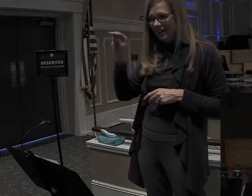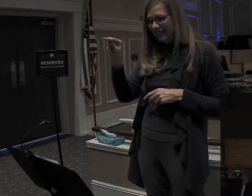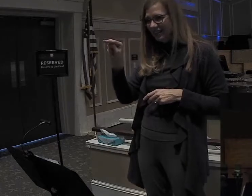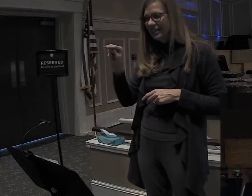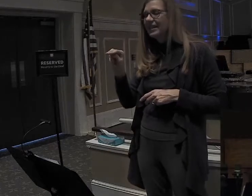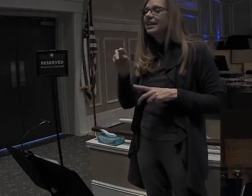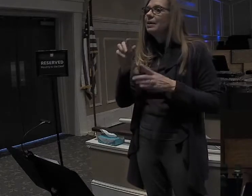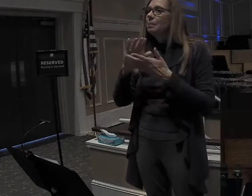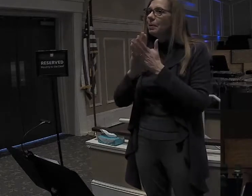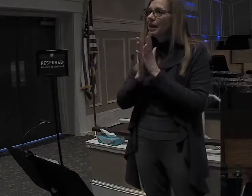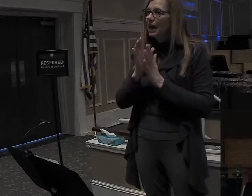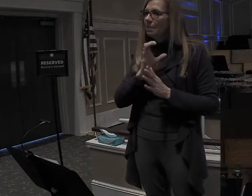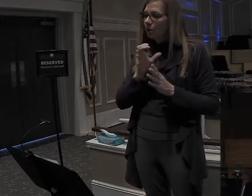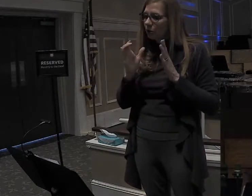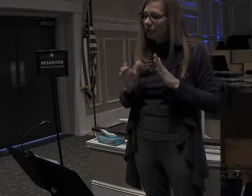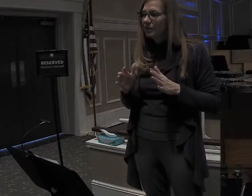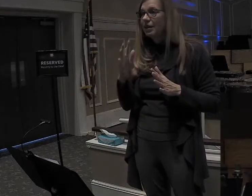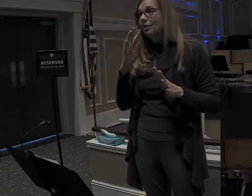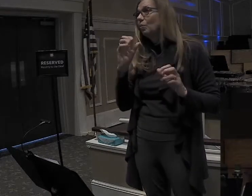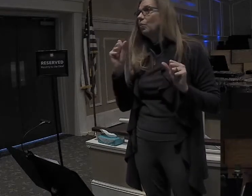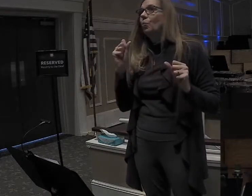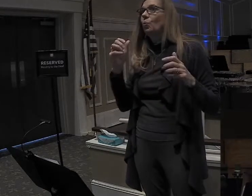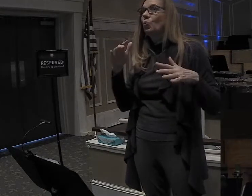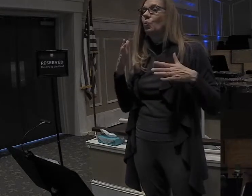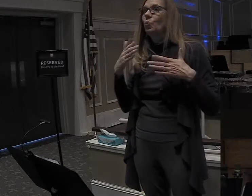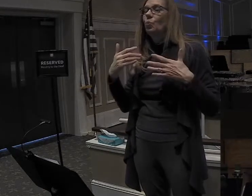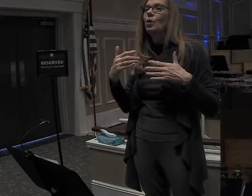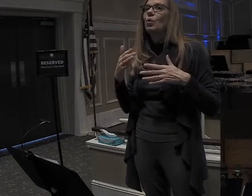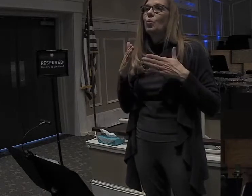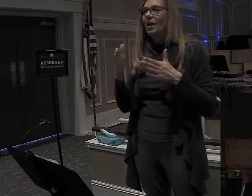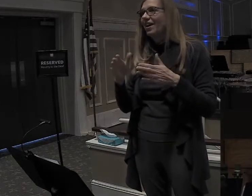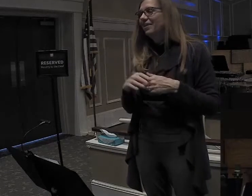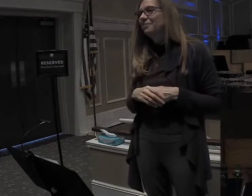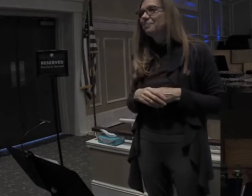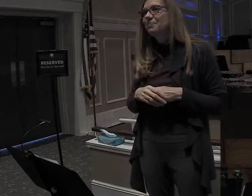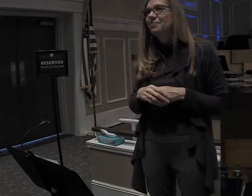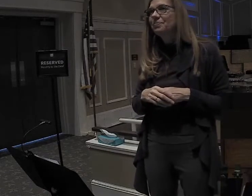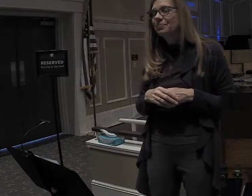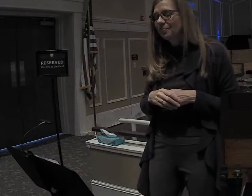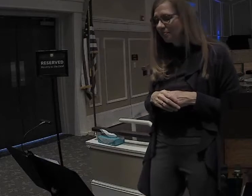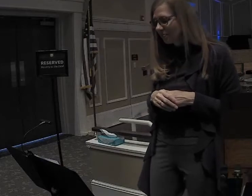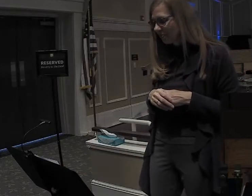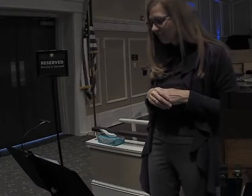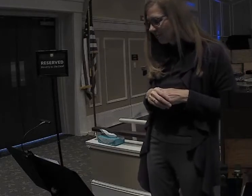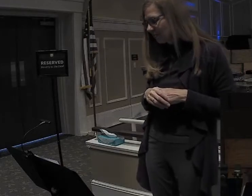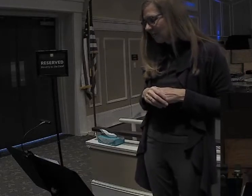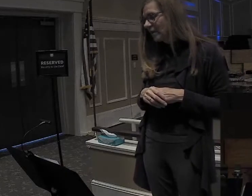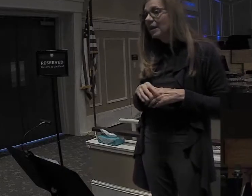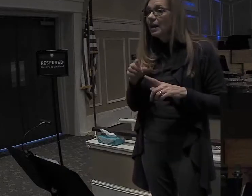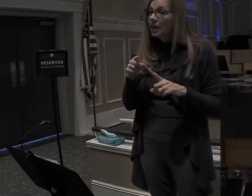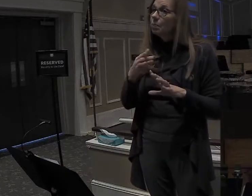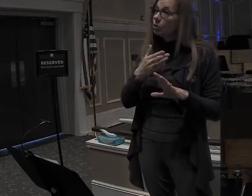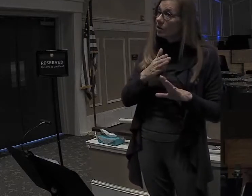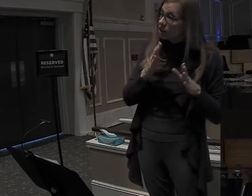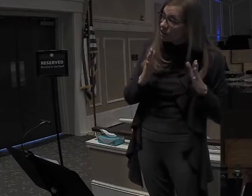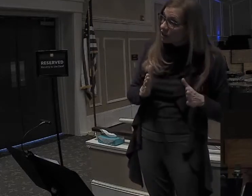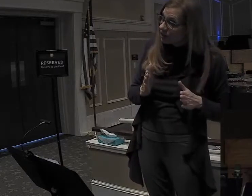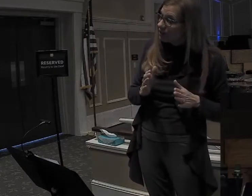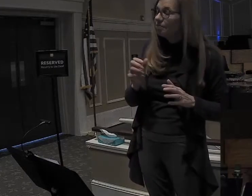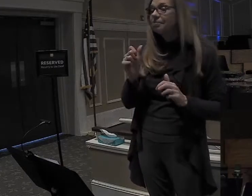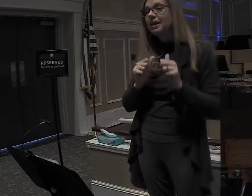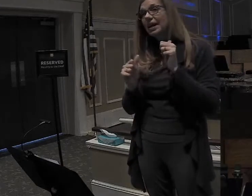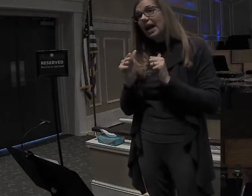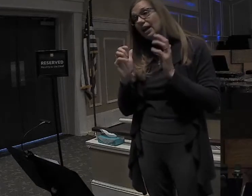came to know Christ in a pretty dramatic fashion. He was musician, an